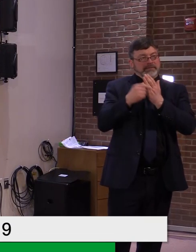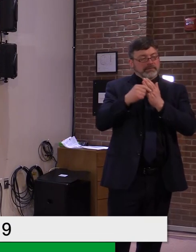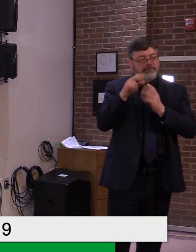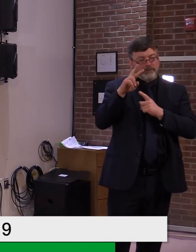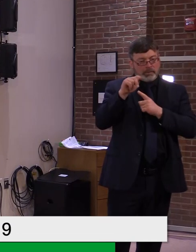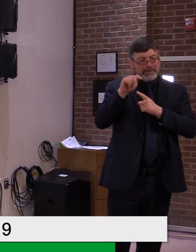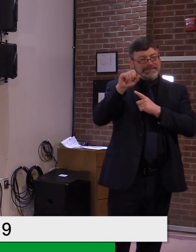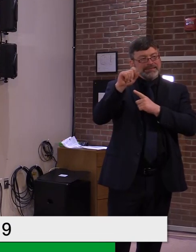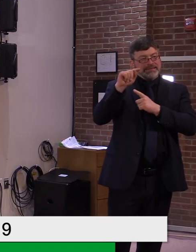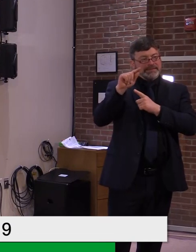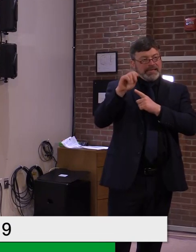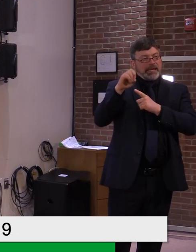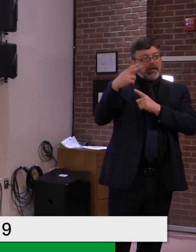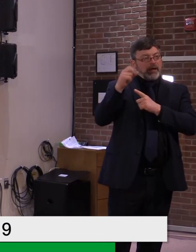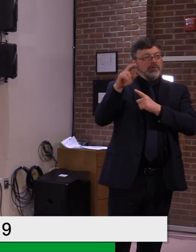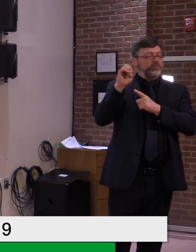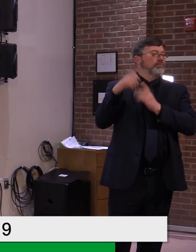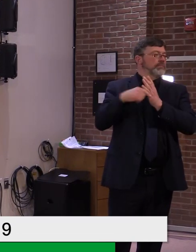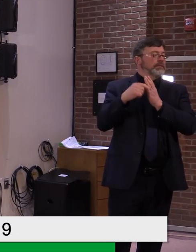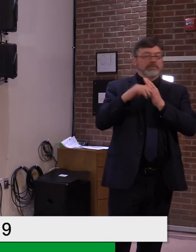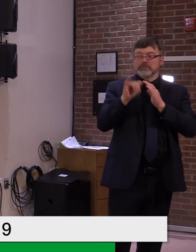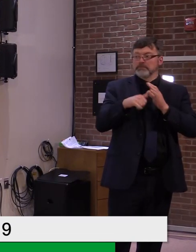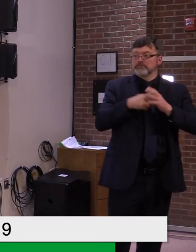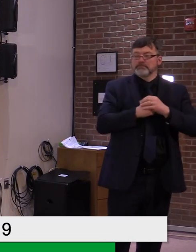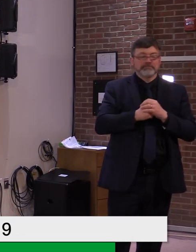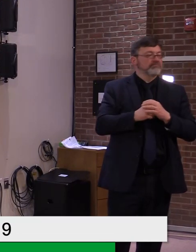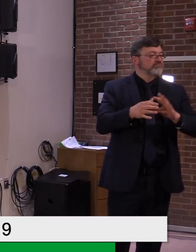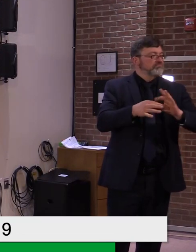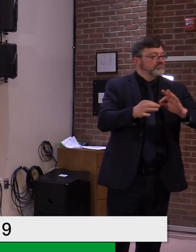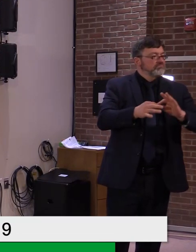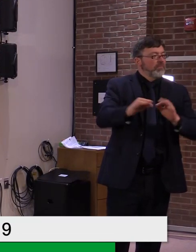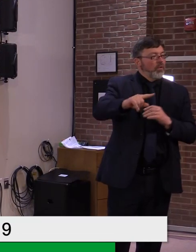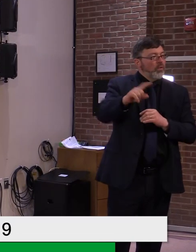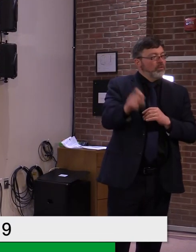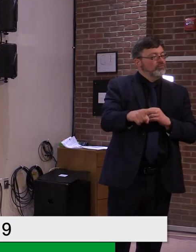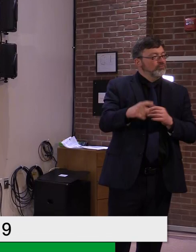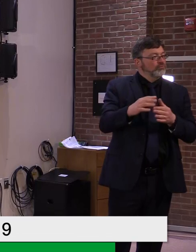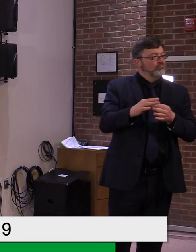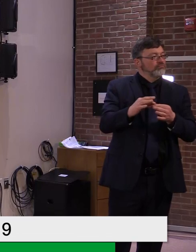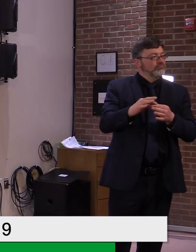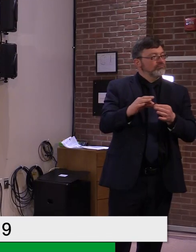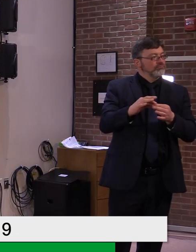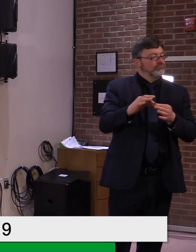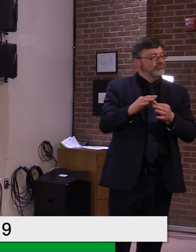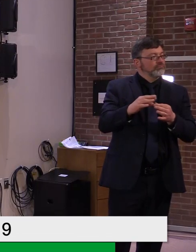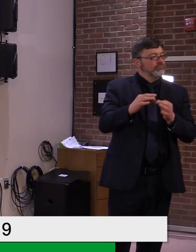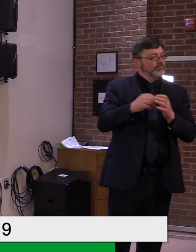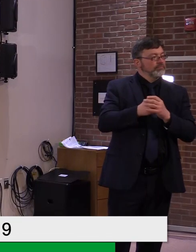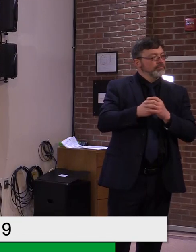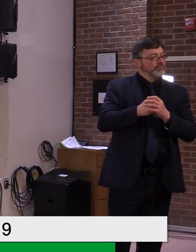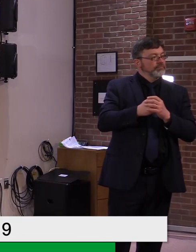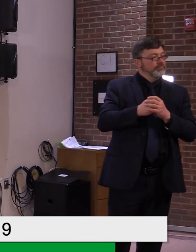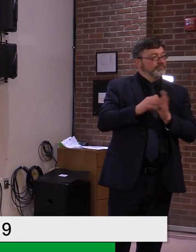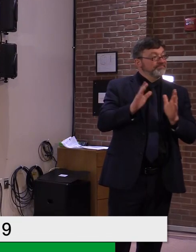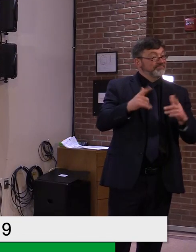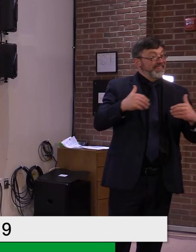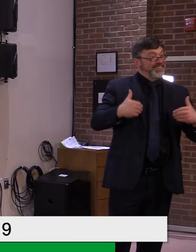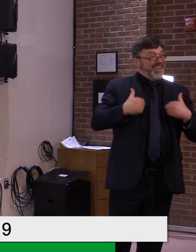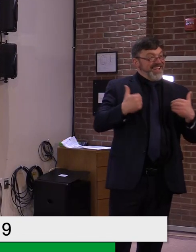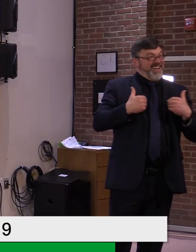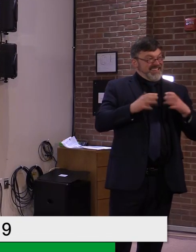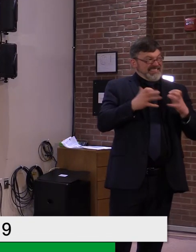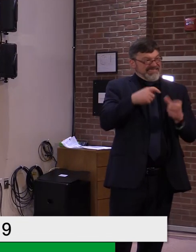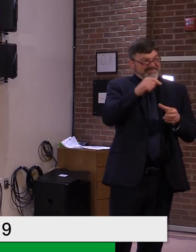Governor, Commissioner Levine said some young people thinking about vaccination should consider the possible impact of